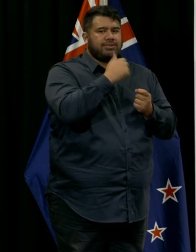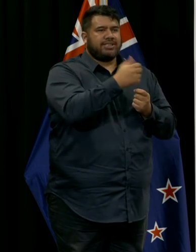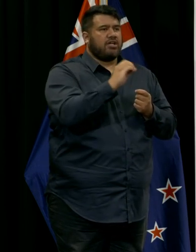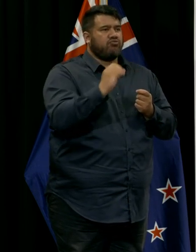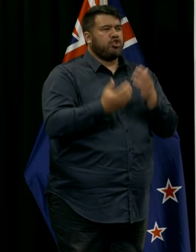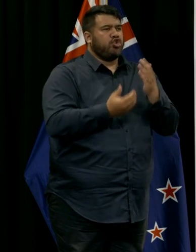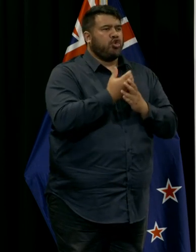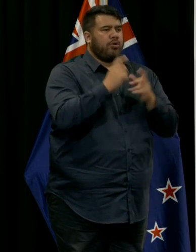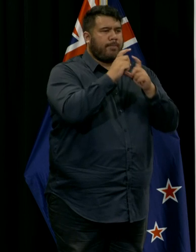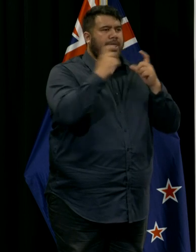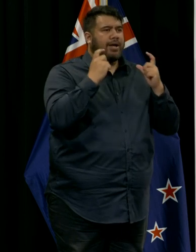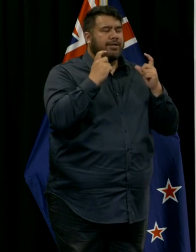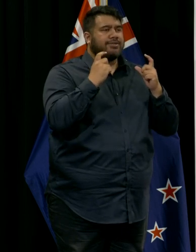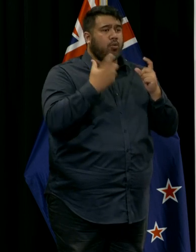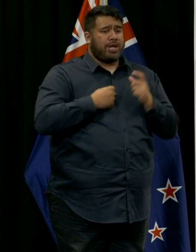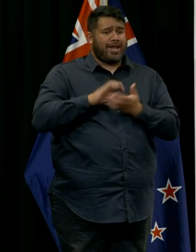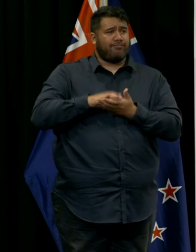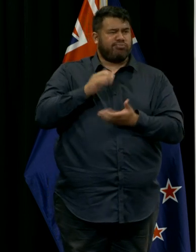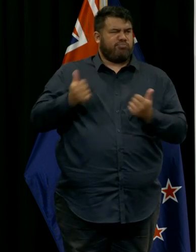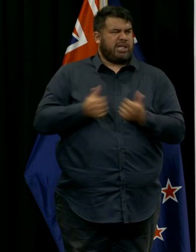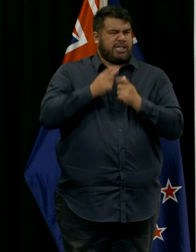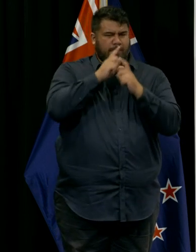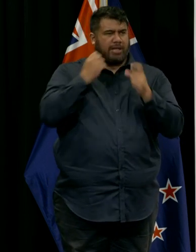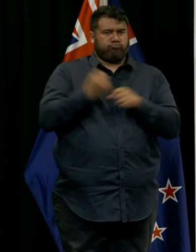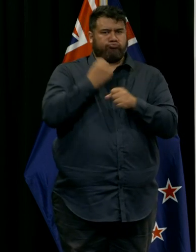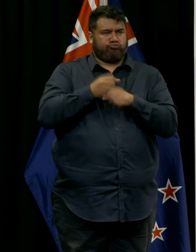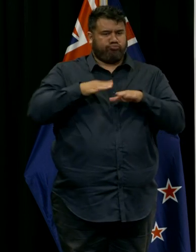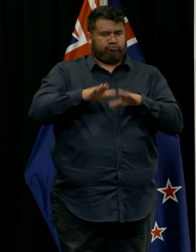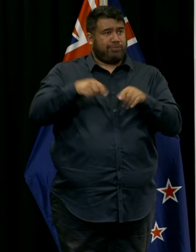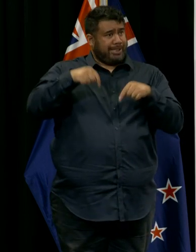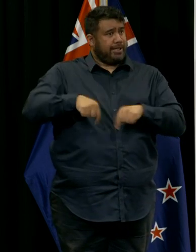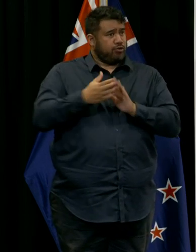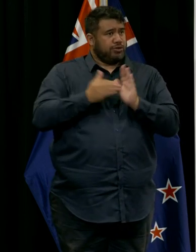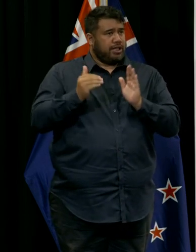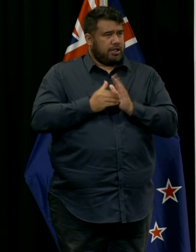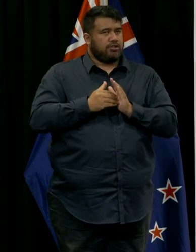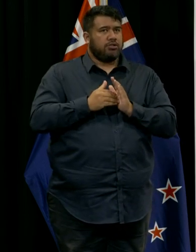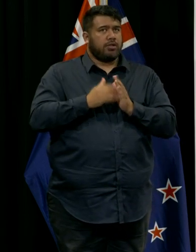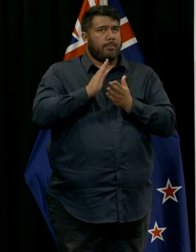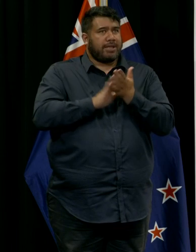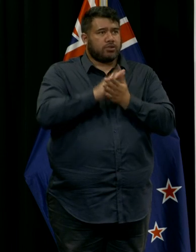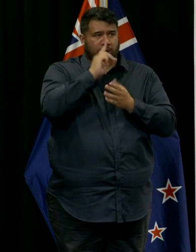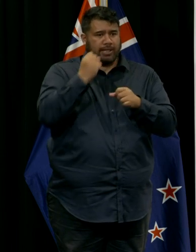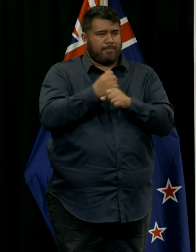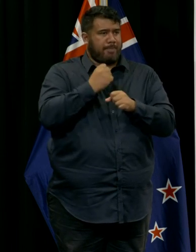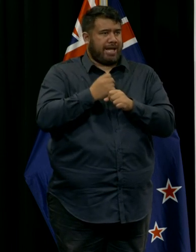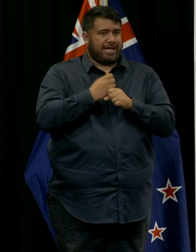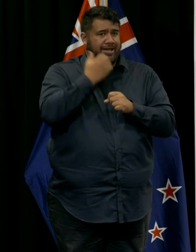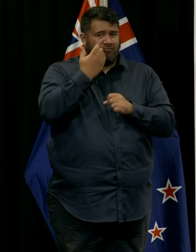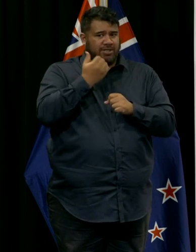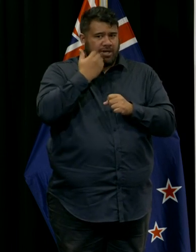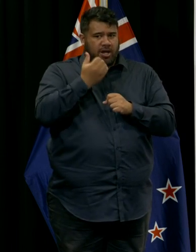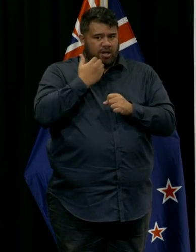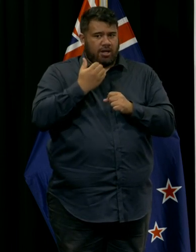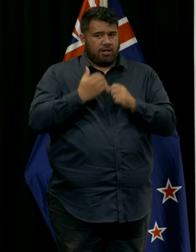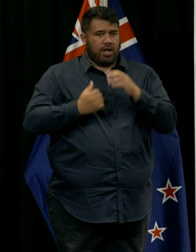stock. We know that we have good production of masks onshore at a rate of more than 200,000 to be produced each day, so